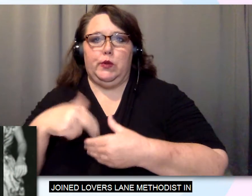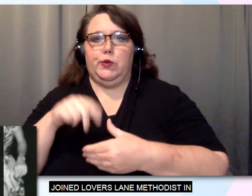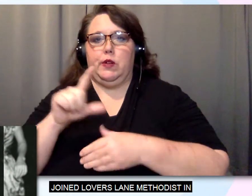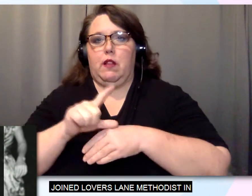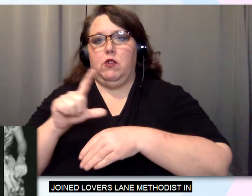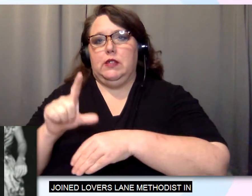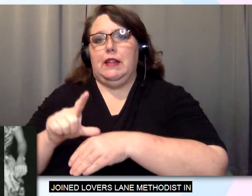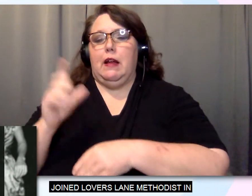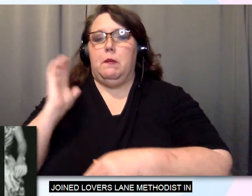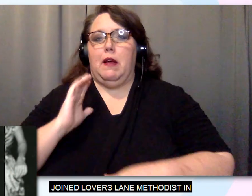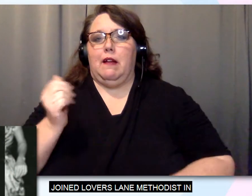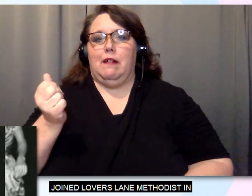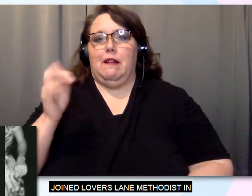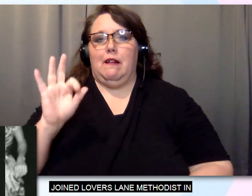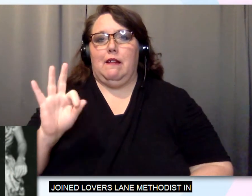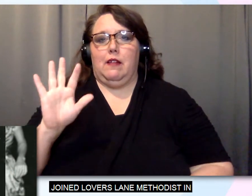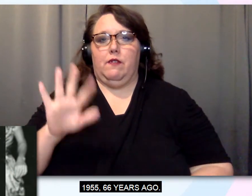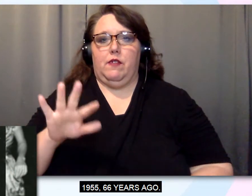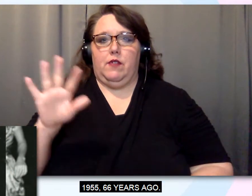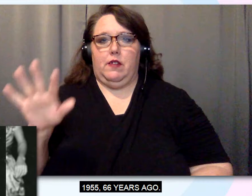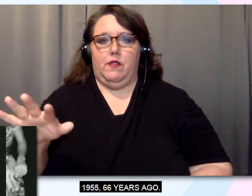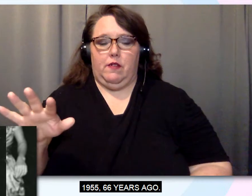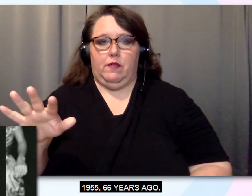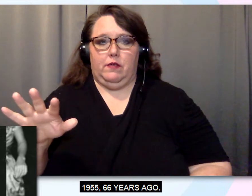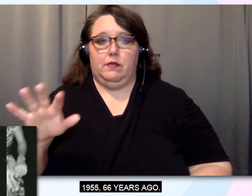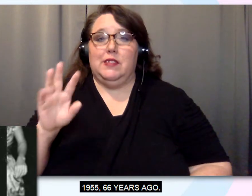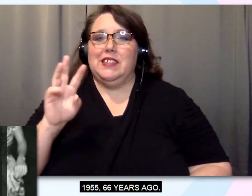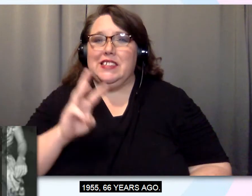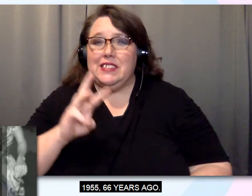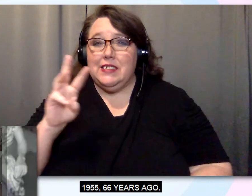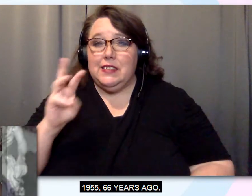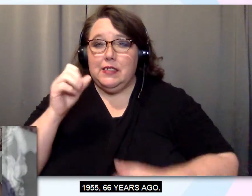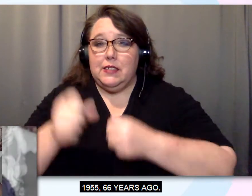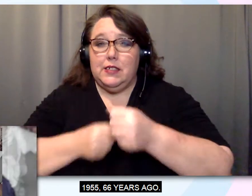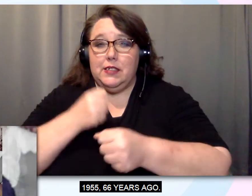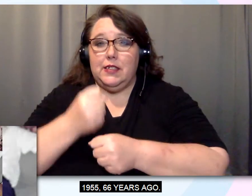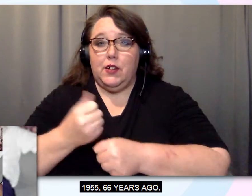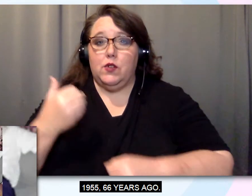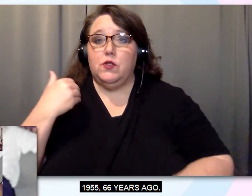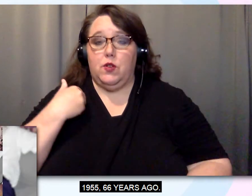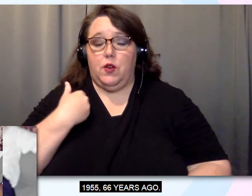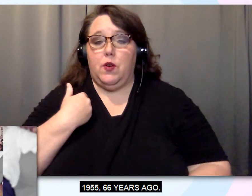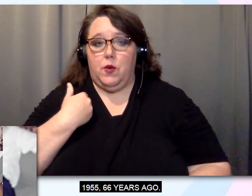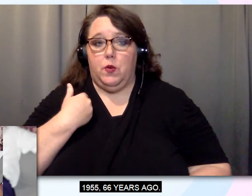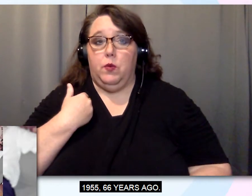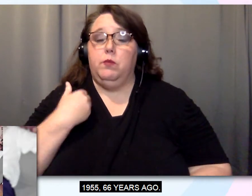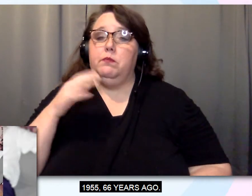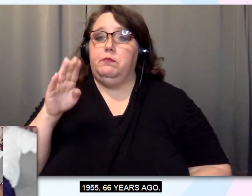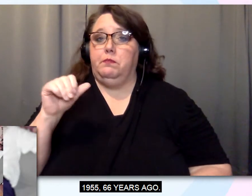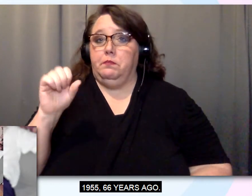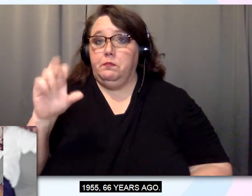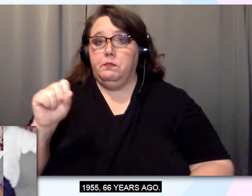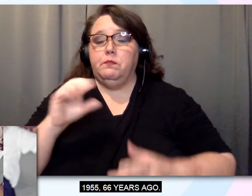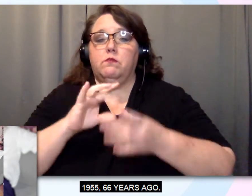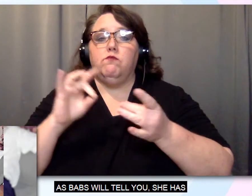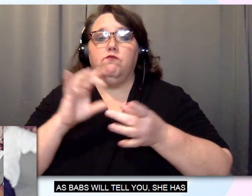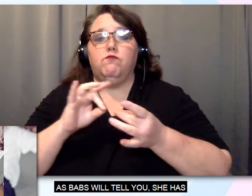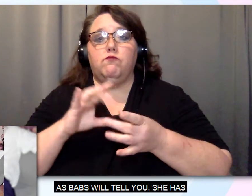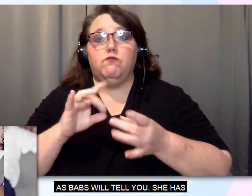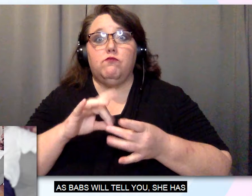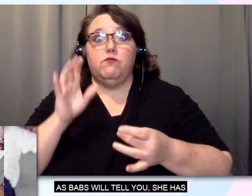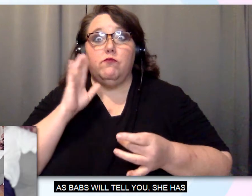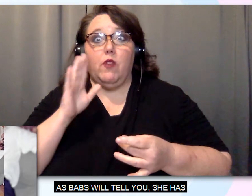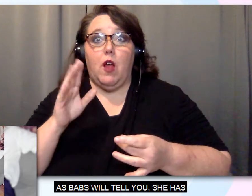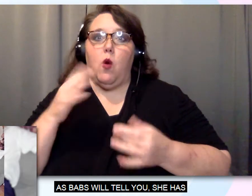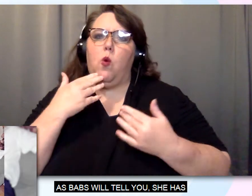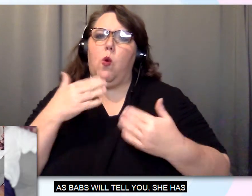joined Lovers Lane Methodist in 1955, 66 years ago. As Babs will